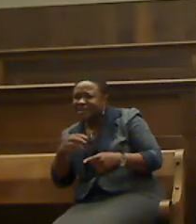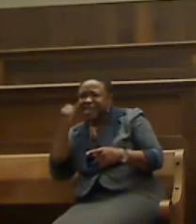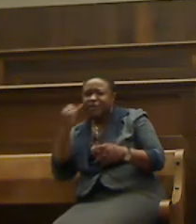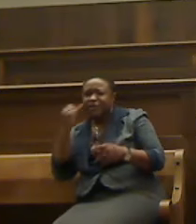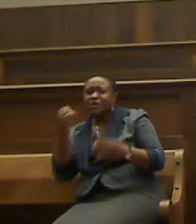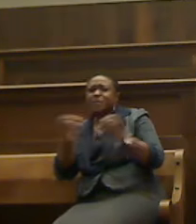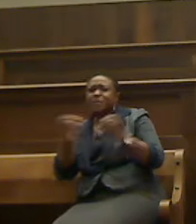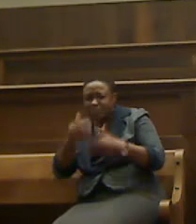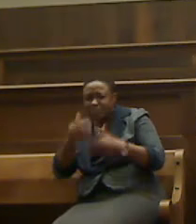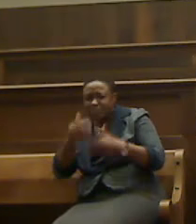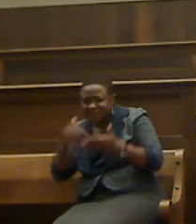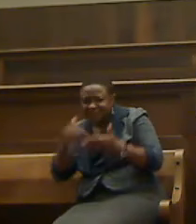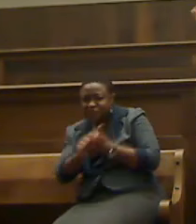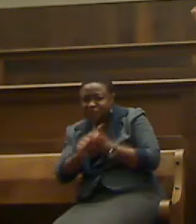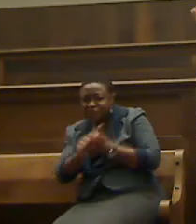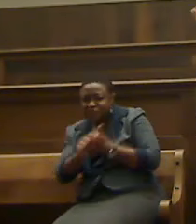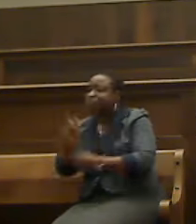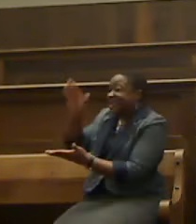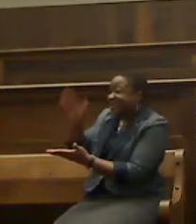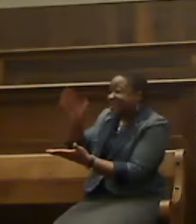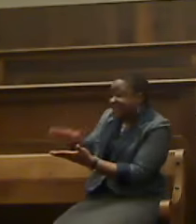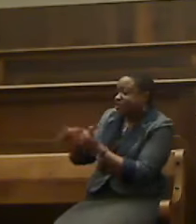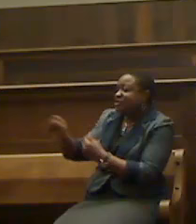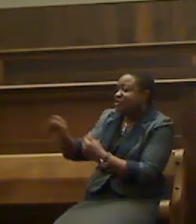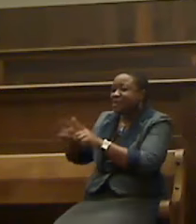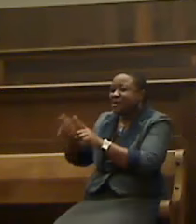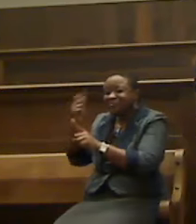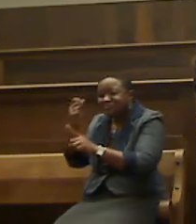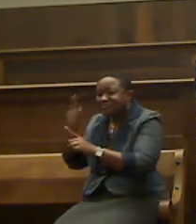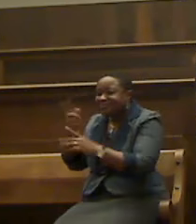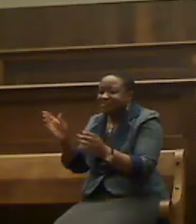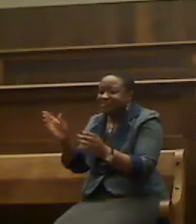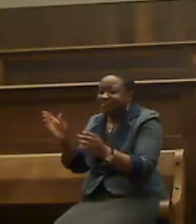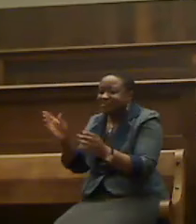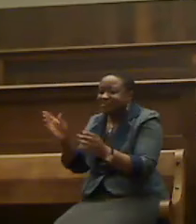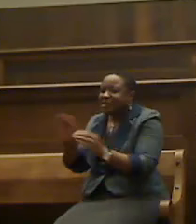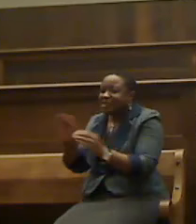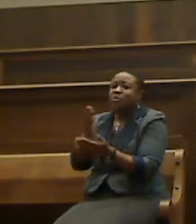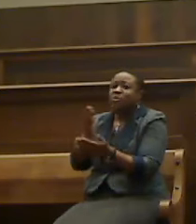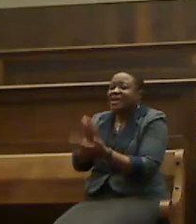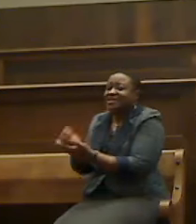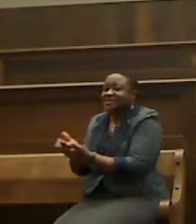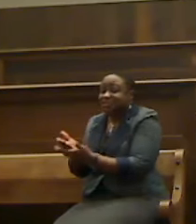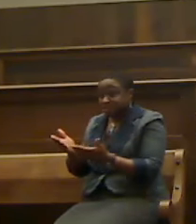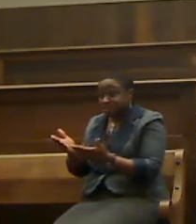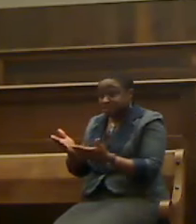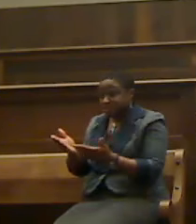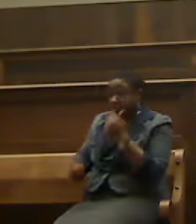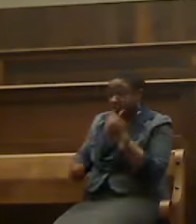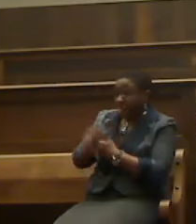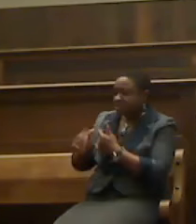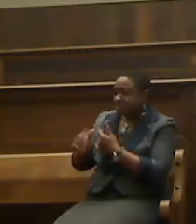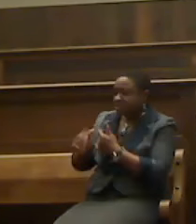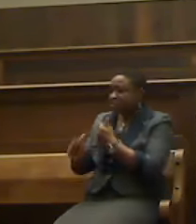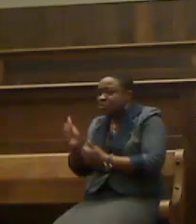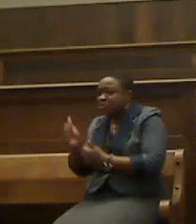Less danger, yes, but you see, the thing is, there's no evidence that tells us how dangerous or how less. Like, for